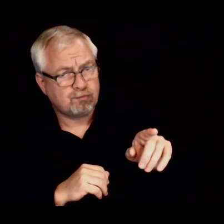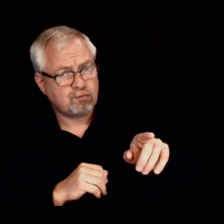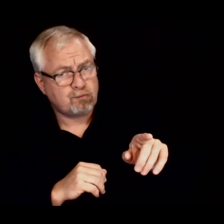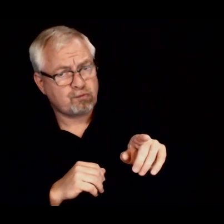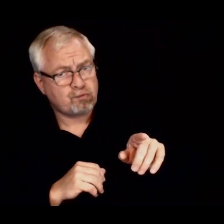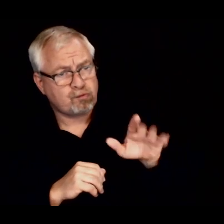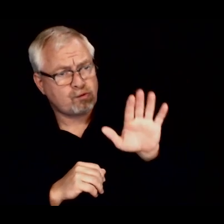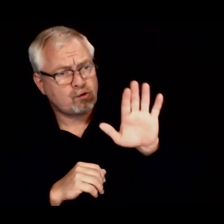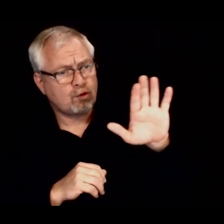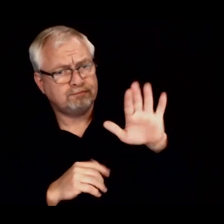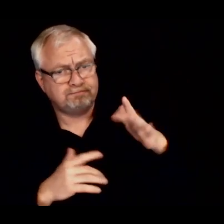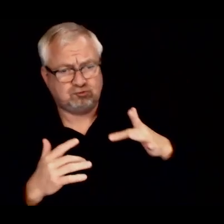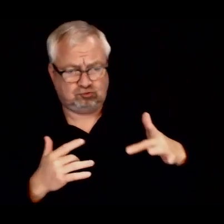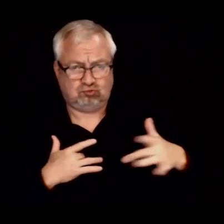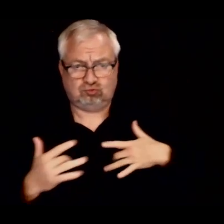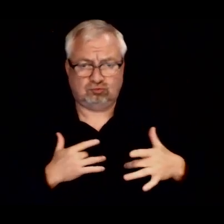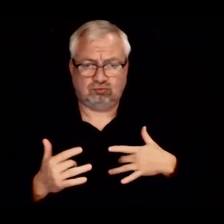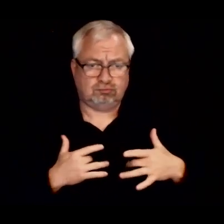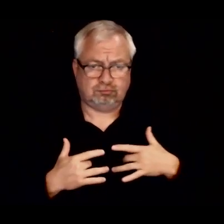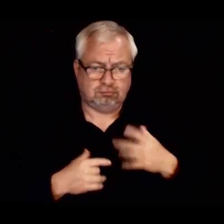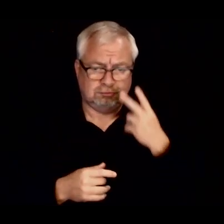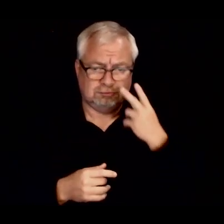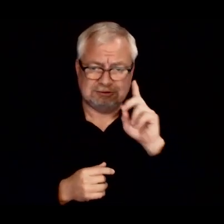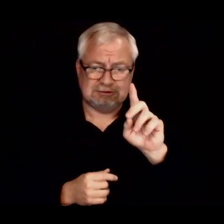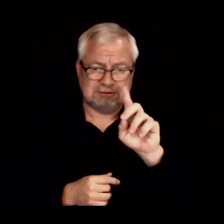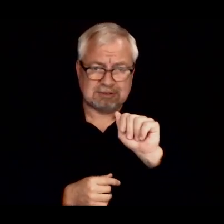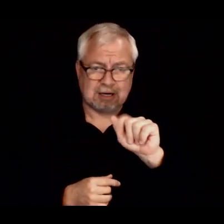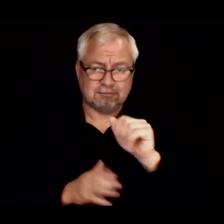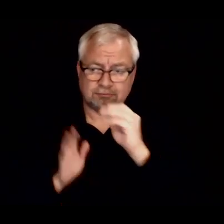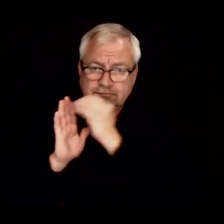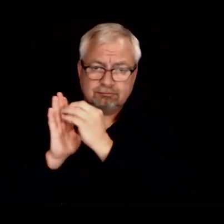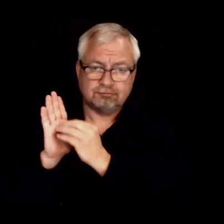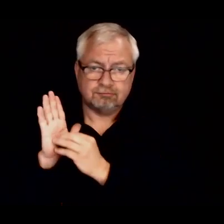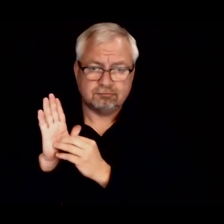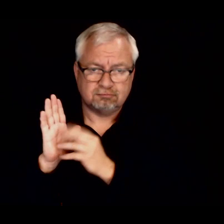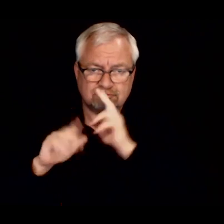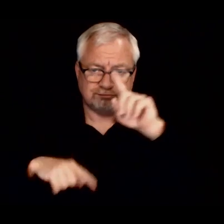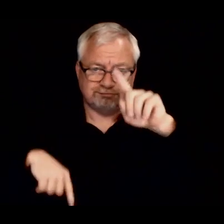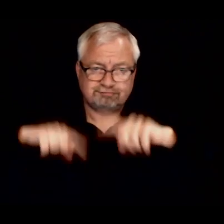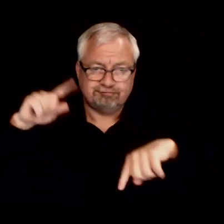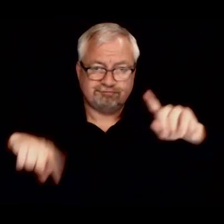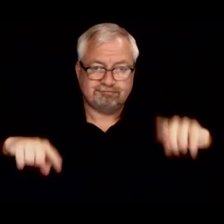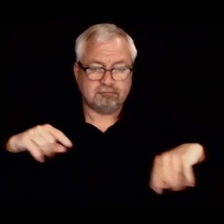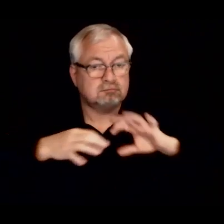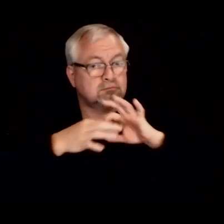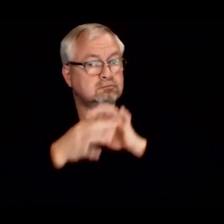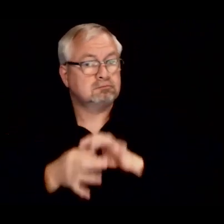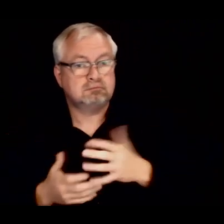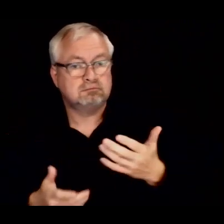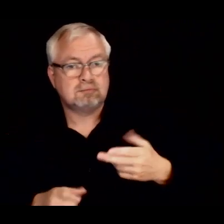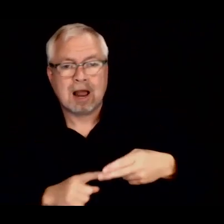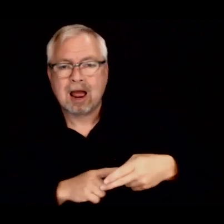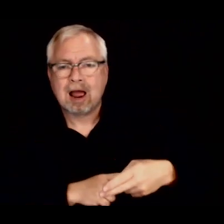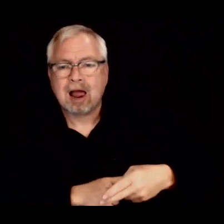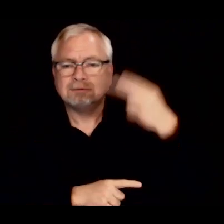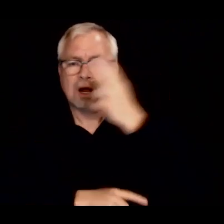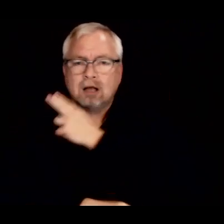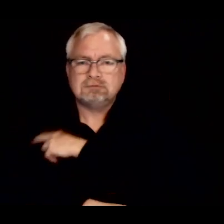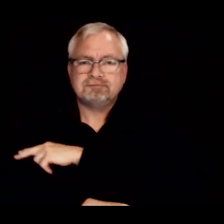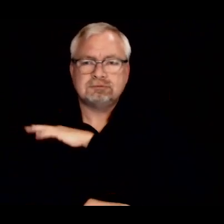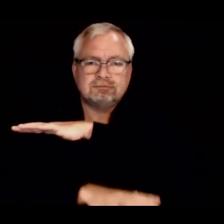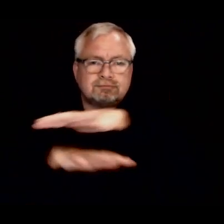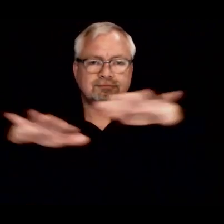all the data on disparities right now with respect to higher rates of hospitalization and worse outcomes for Blacks, and the notion